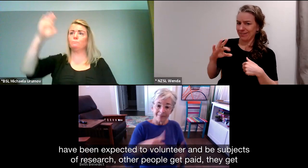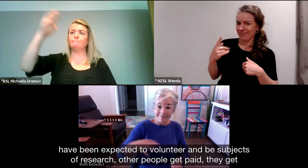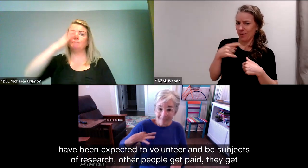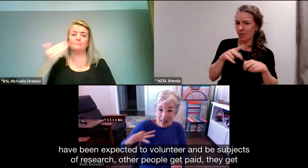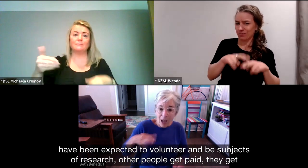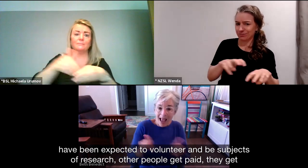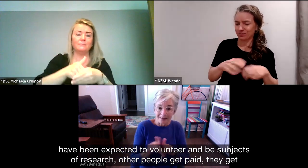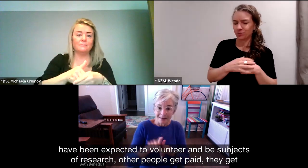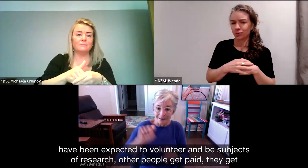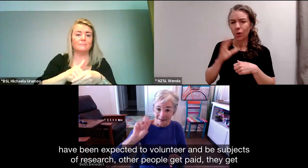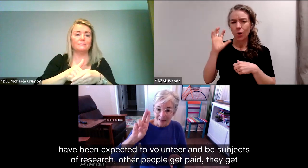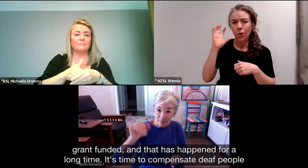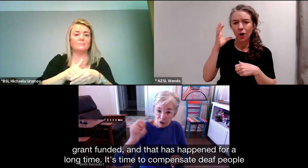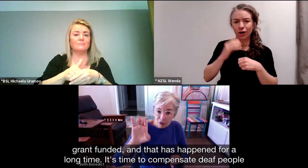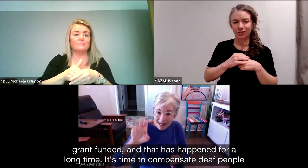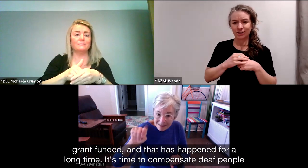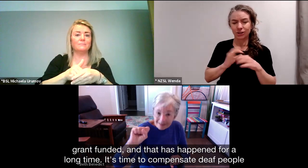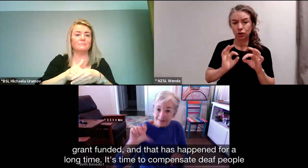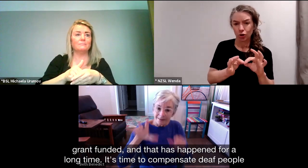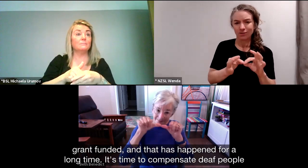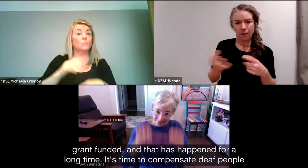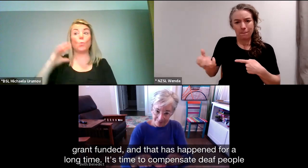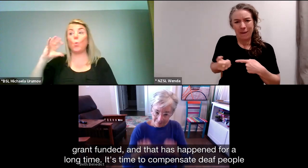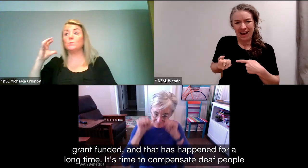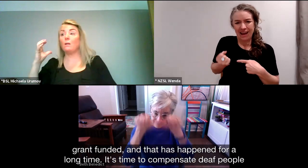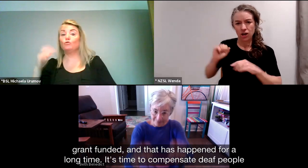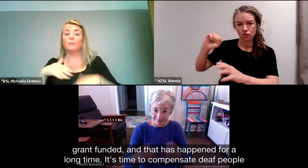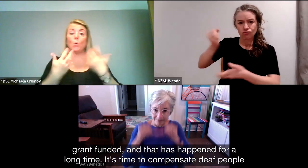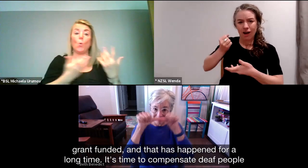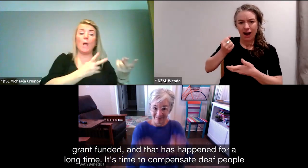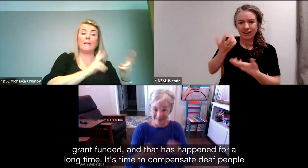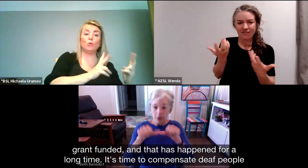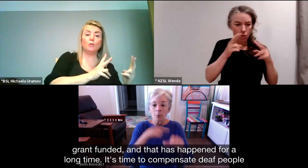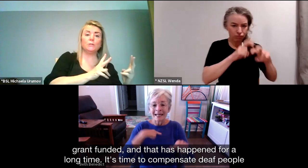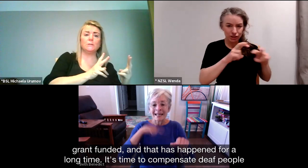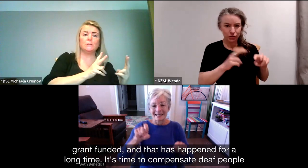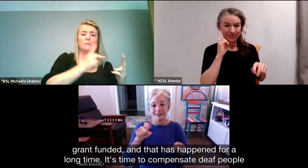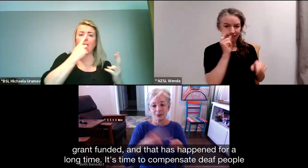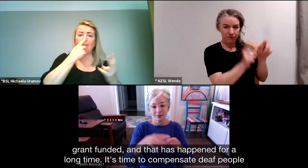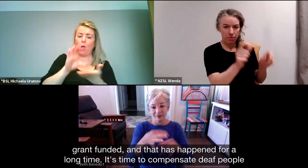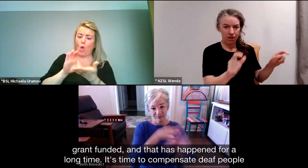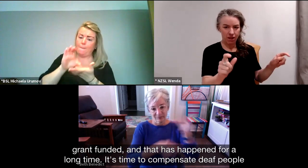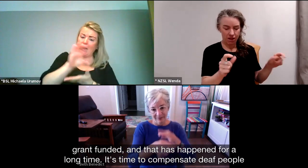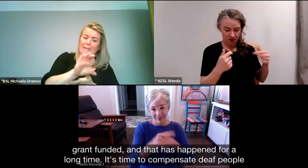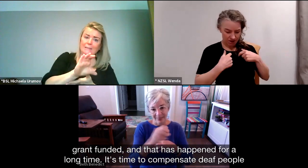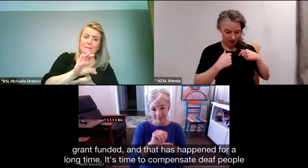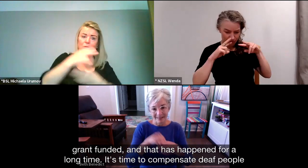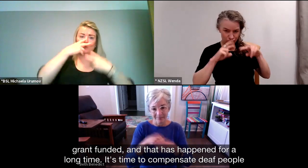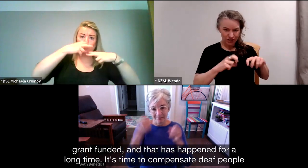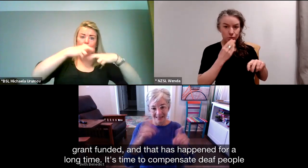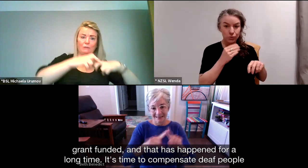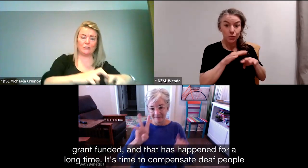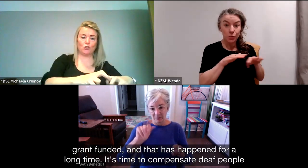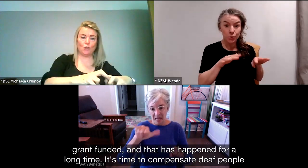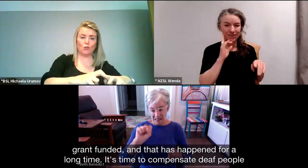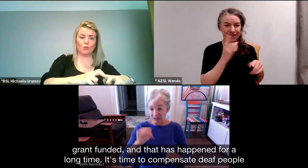interpreters, and other researchers get paid. They get grant funded to come research deaf people as subjects of their investigations. And that